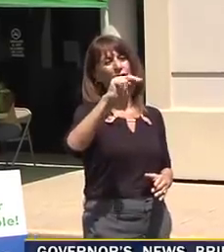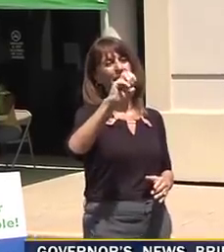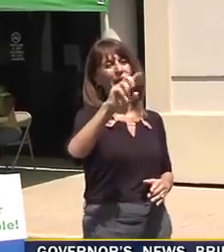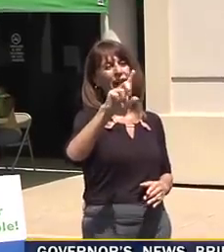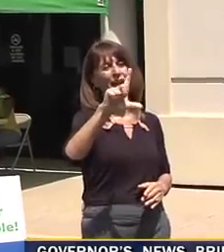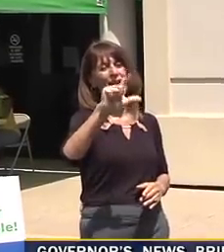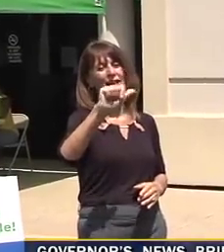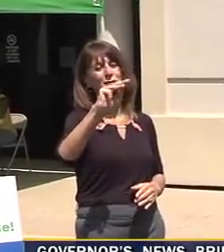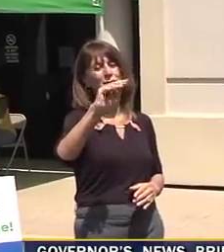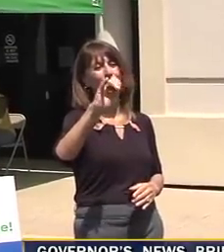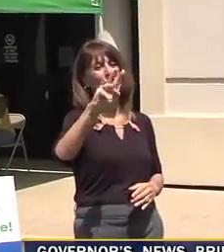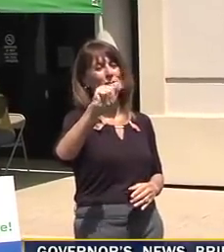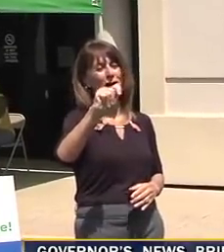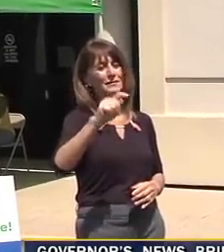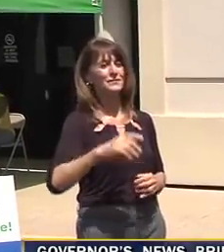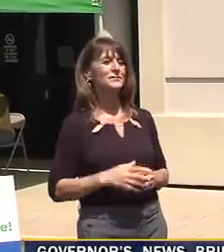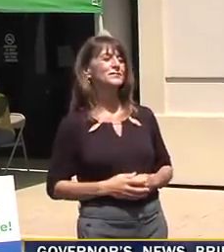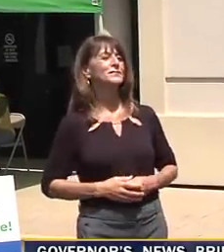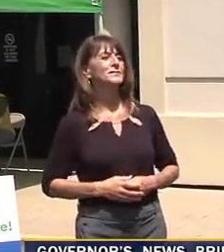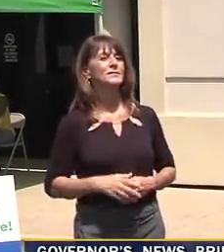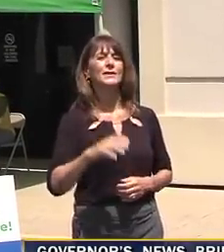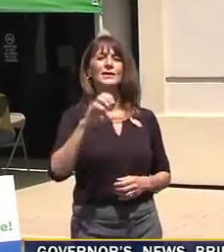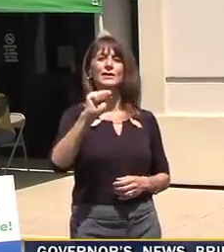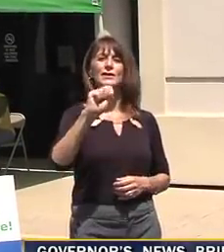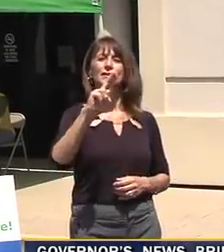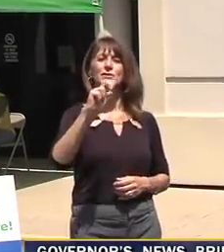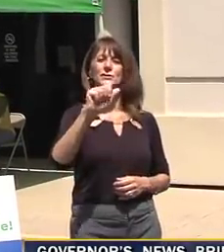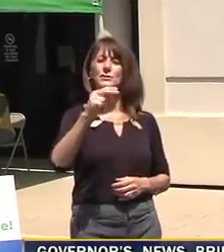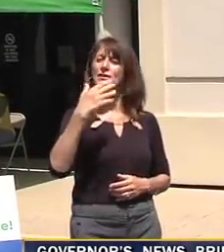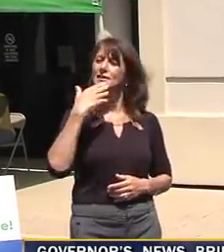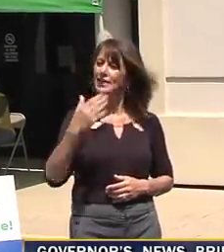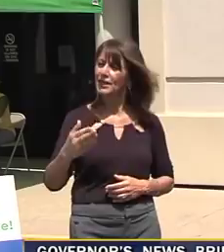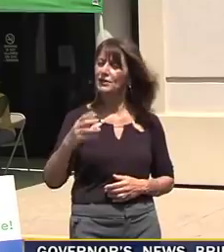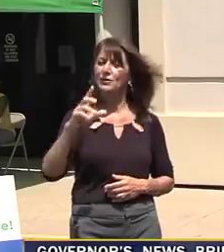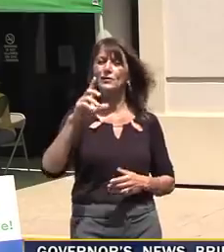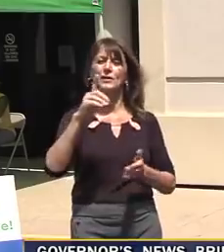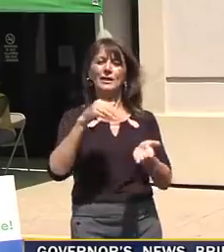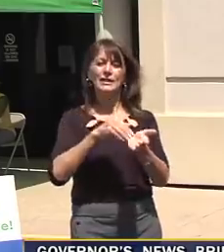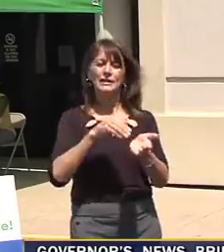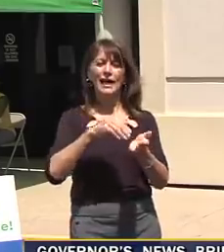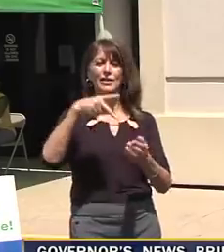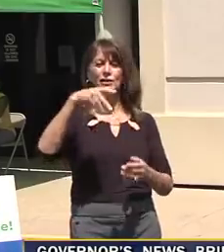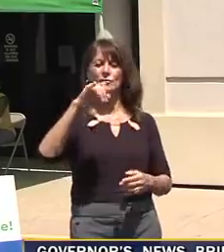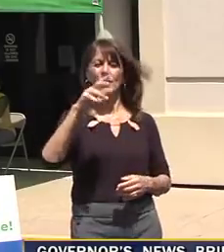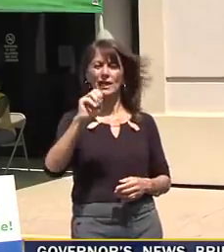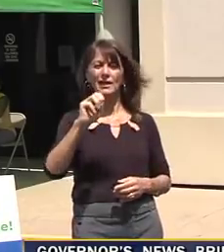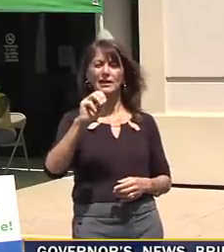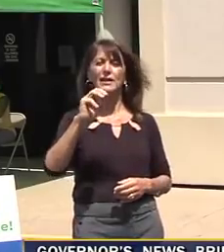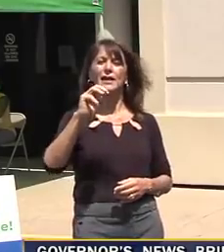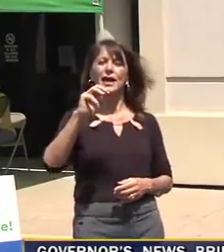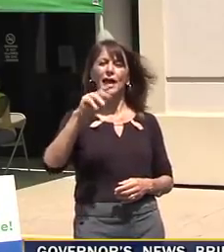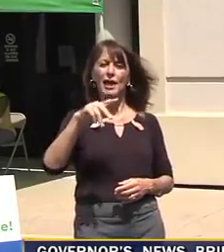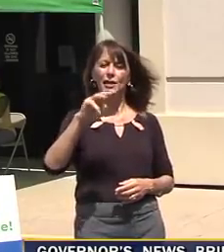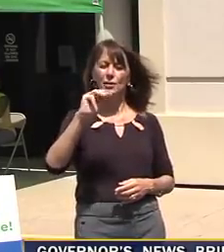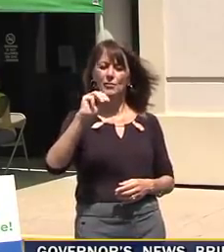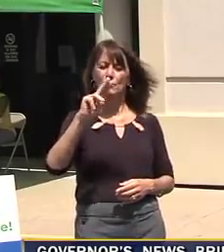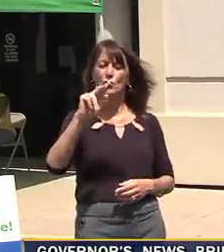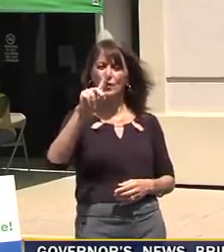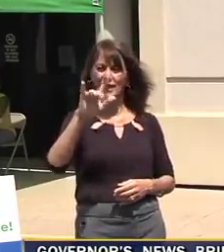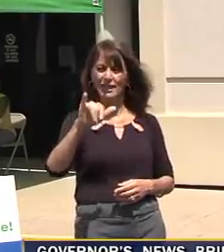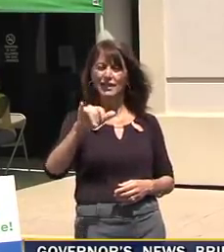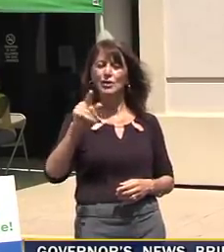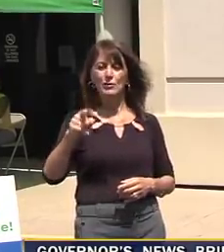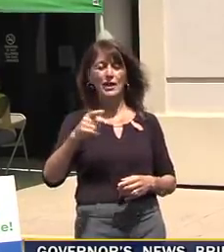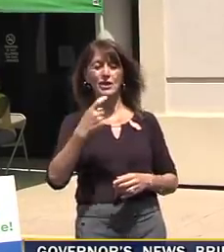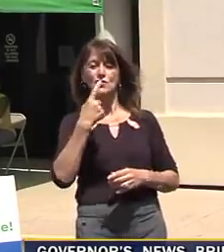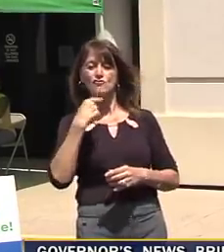Well, thank you, Susan, and Dr. Pettit, thank you, and William Mookie Betts Pettit, you'll be there in the